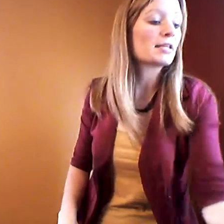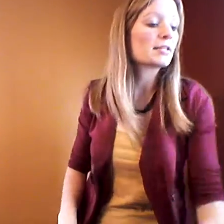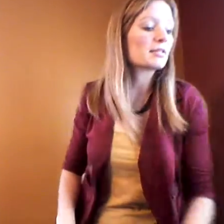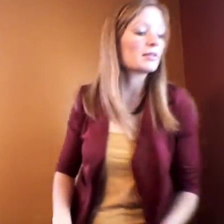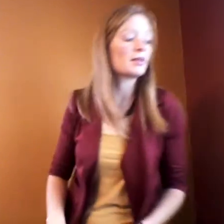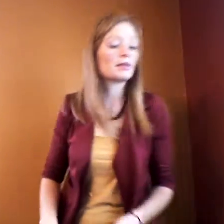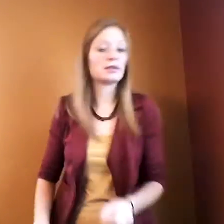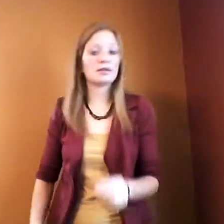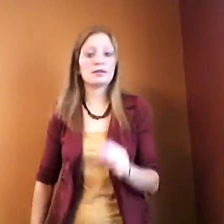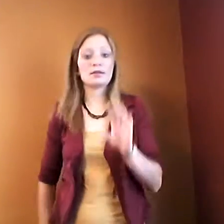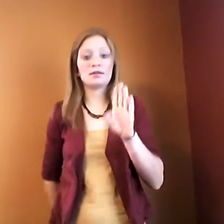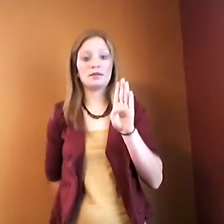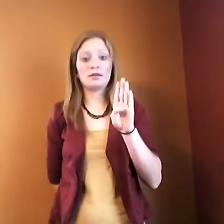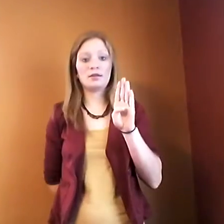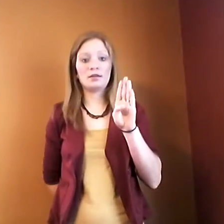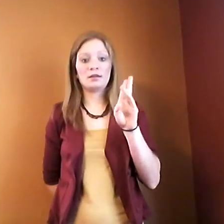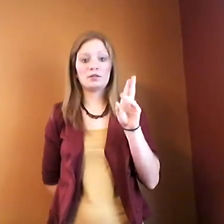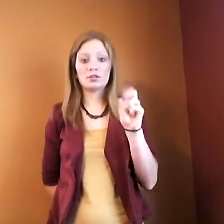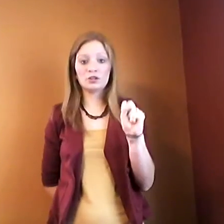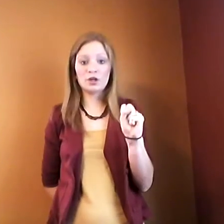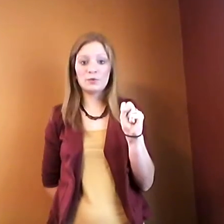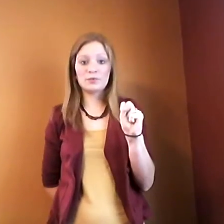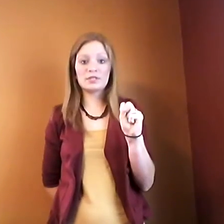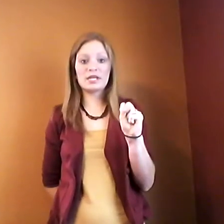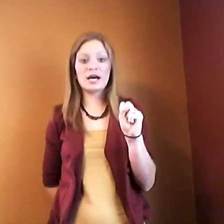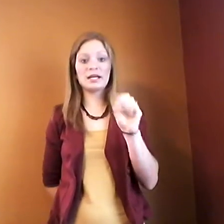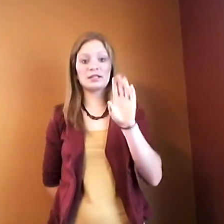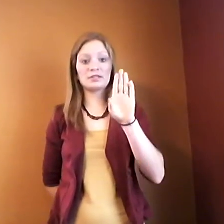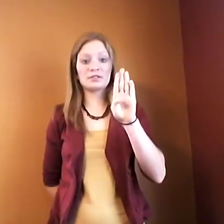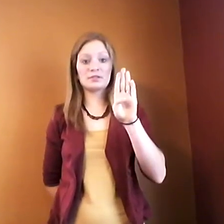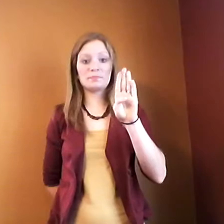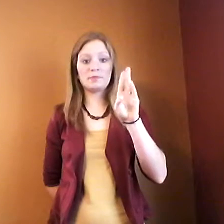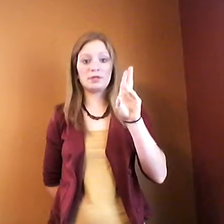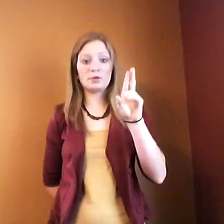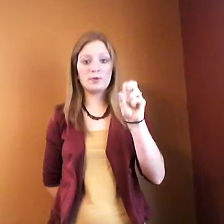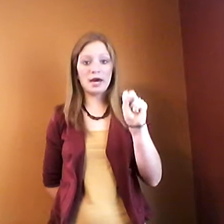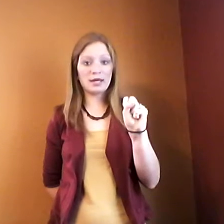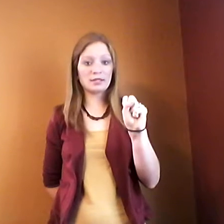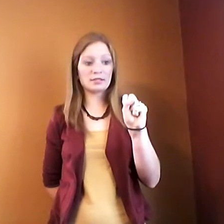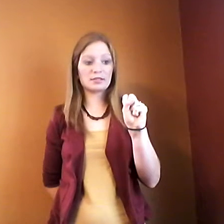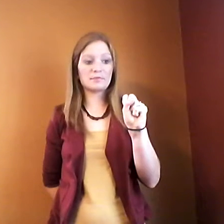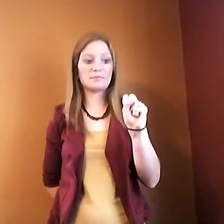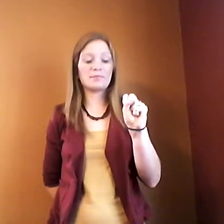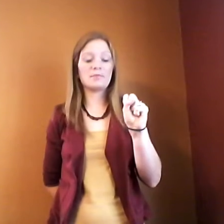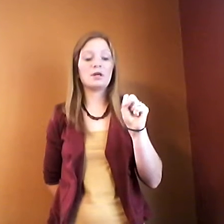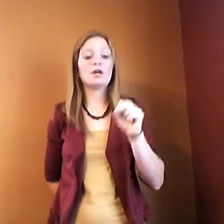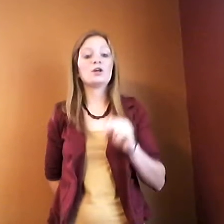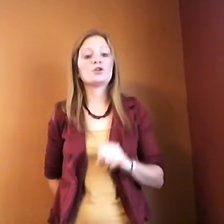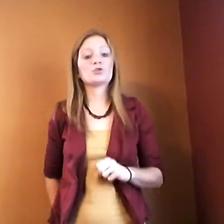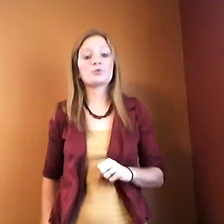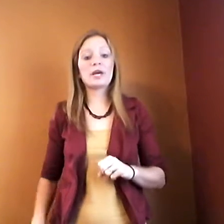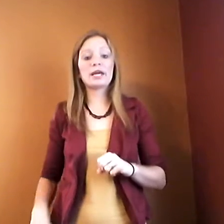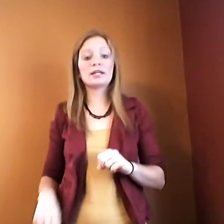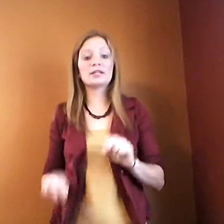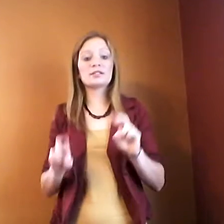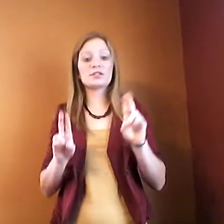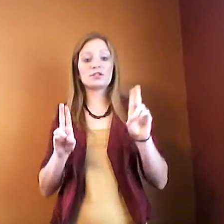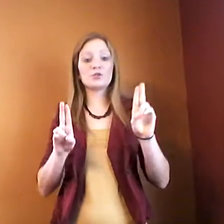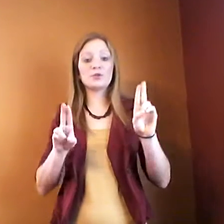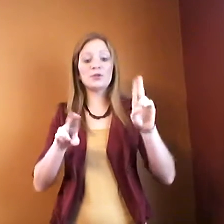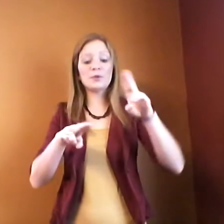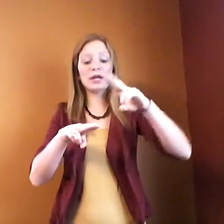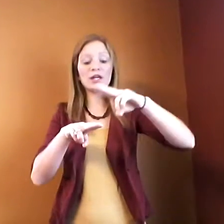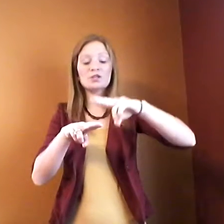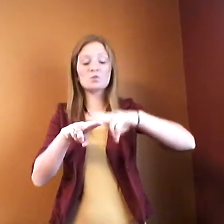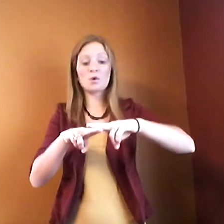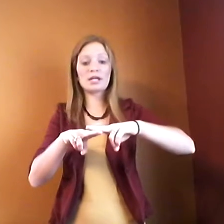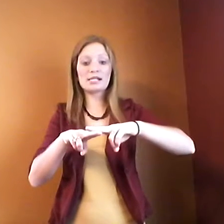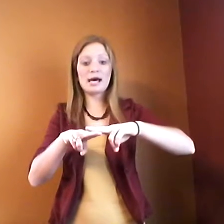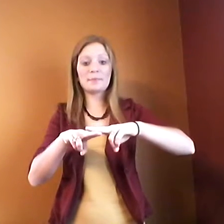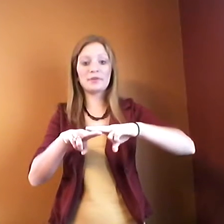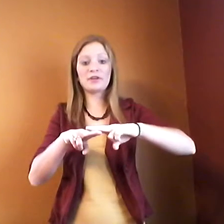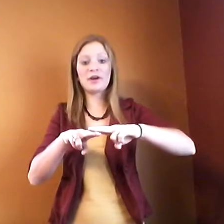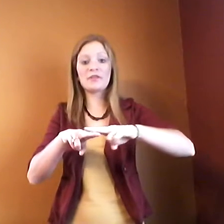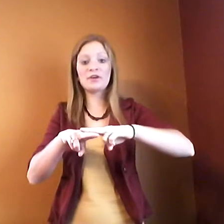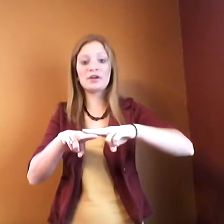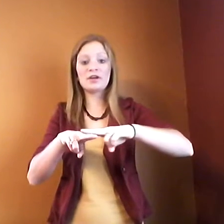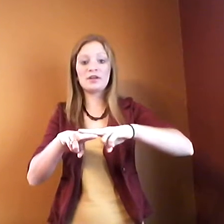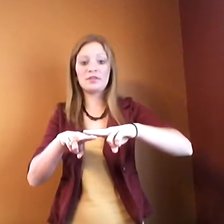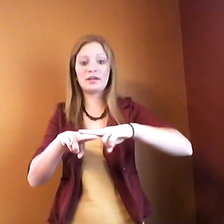Bus, it's a lone sign, just B-U-S. Train is the two U hands, one on top of the other, and they kind